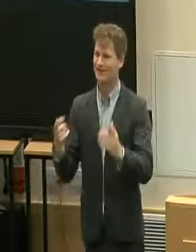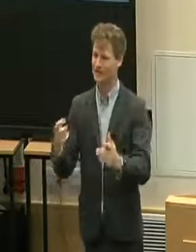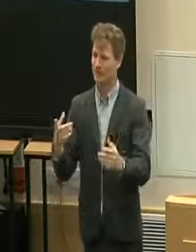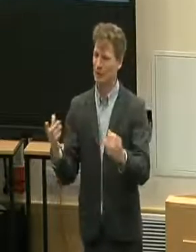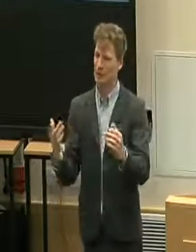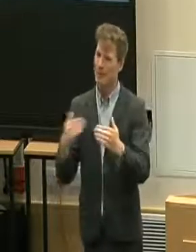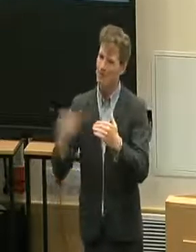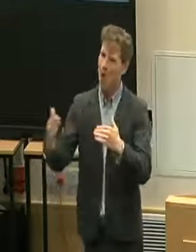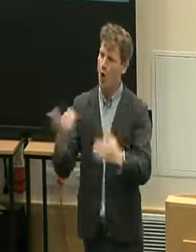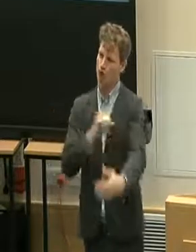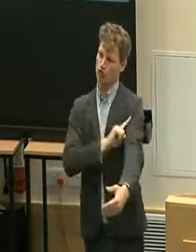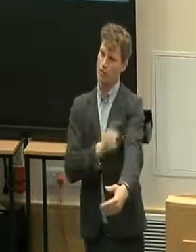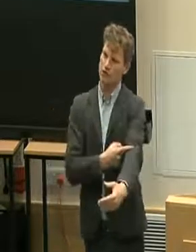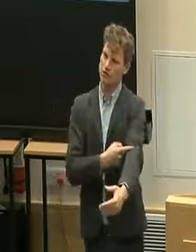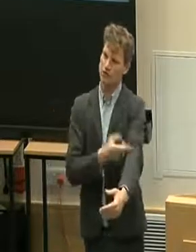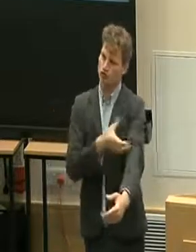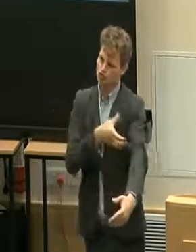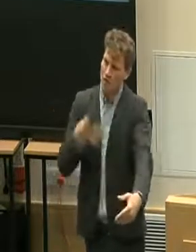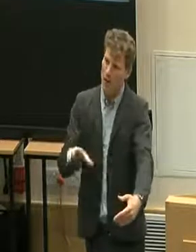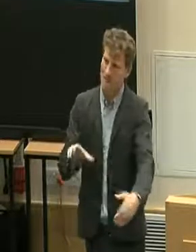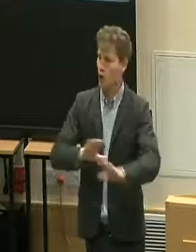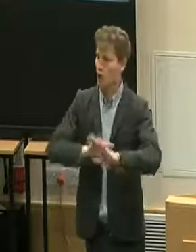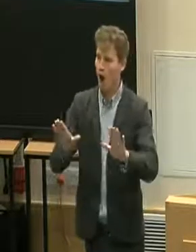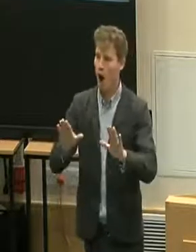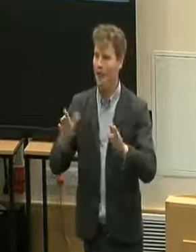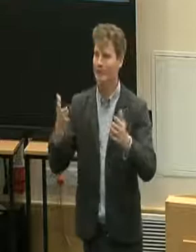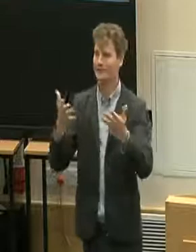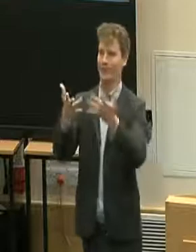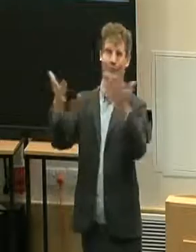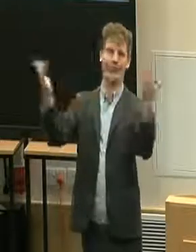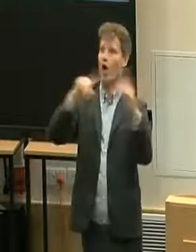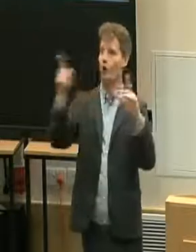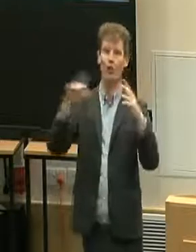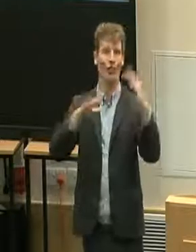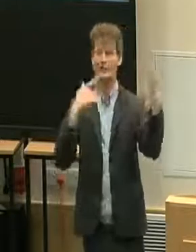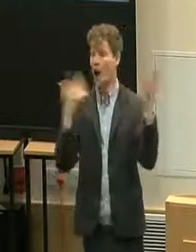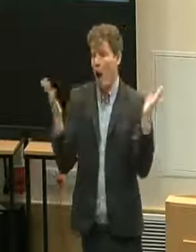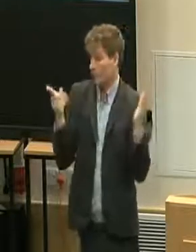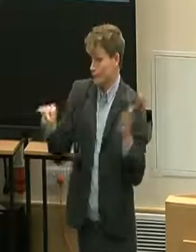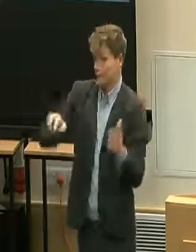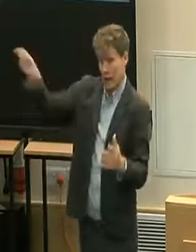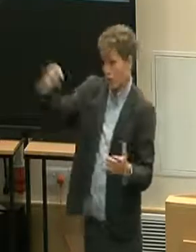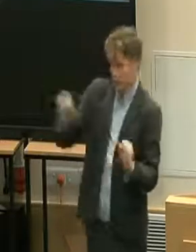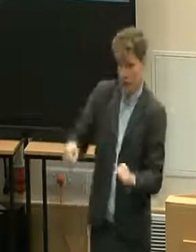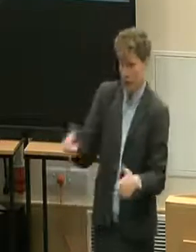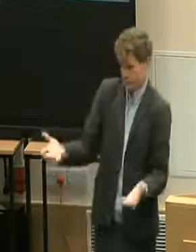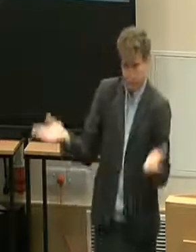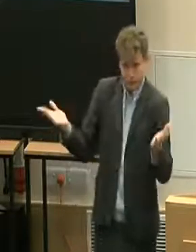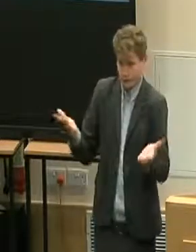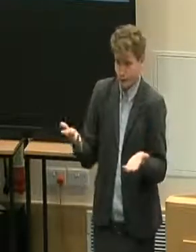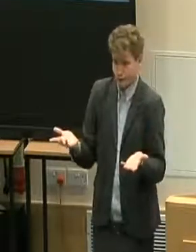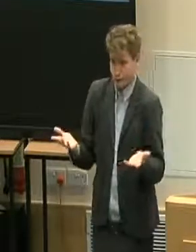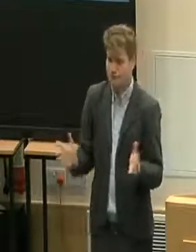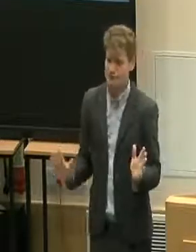approach. What is the human rights approach? We hear it all the time, and just as a